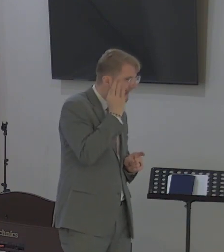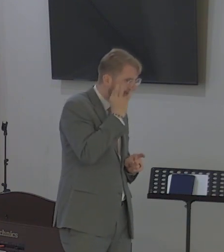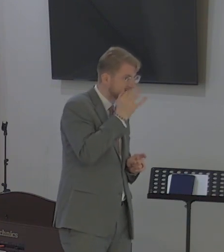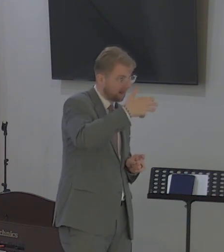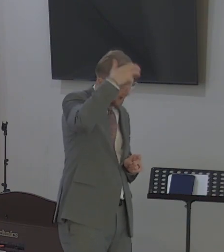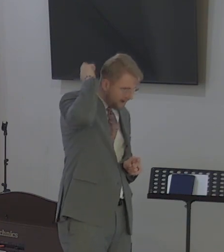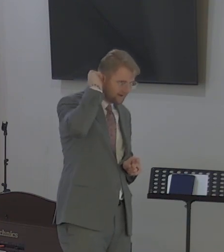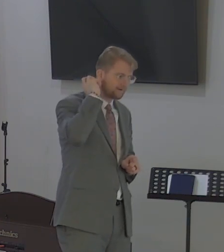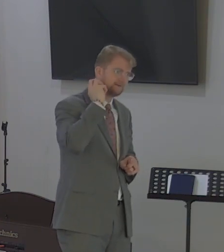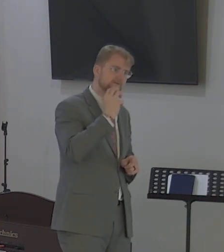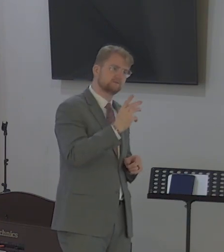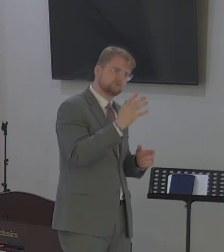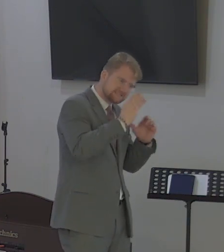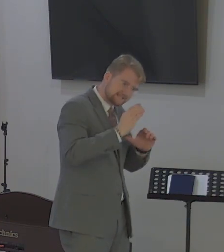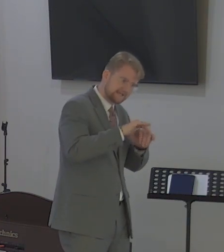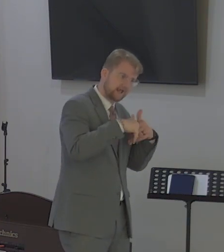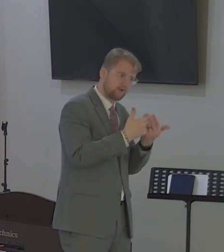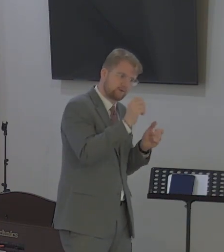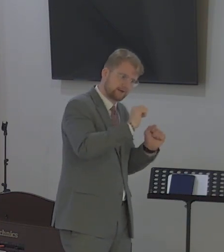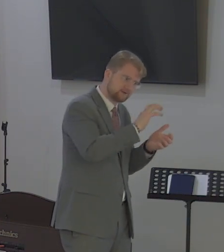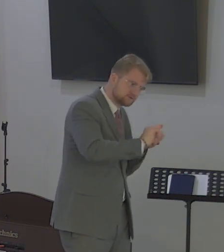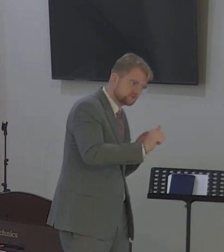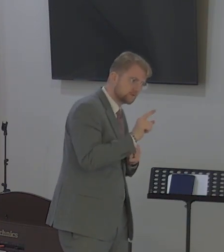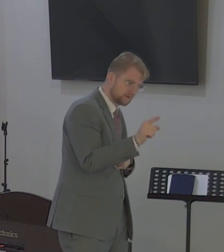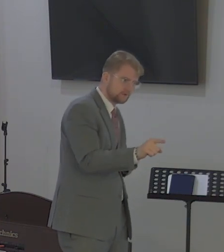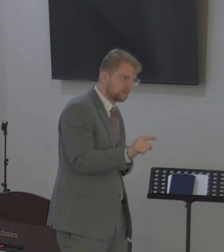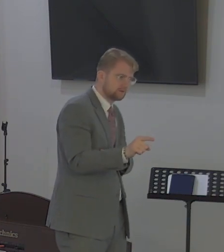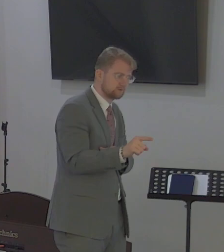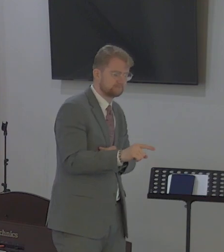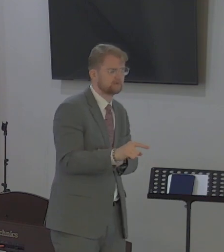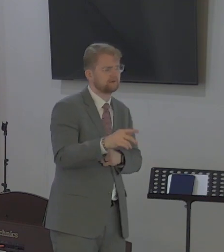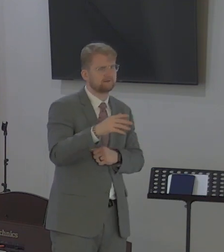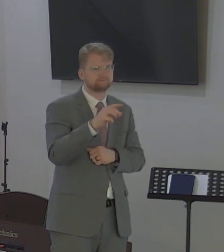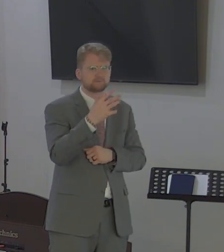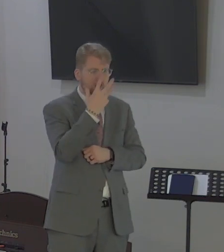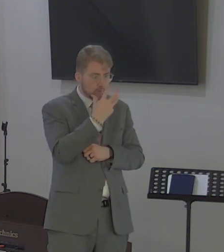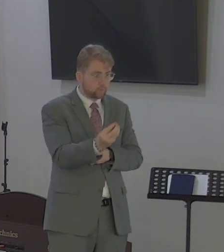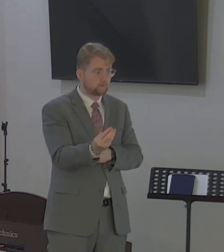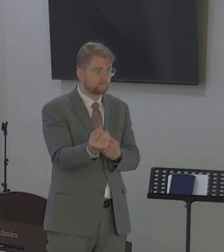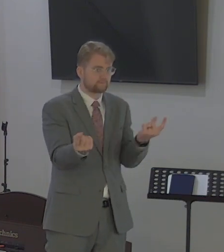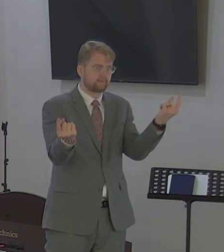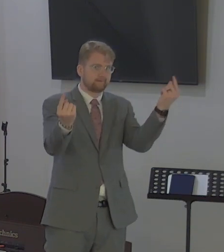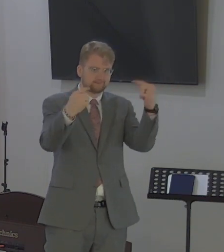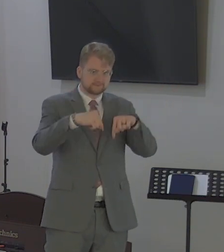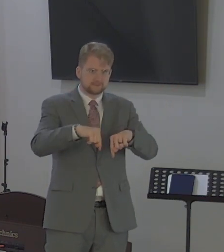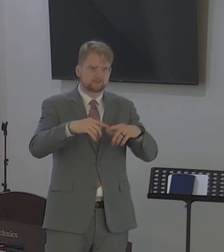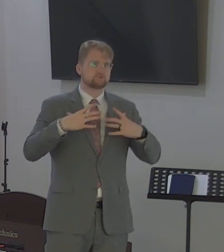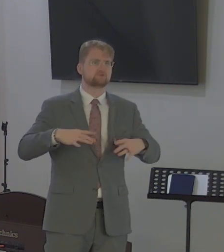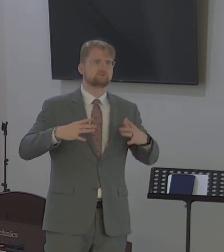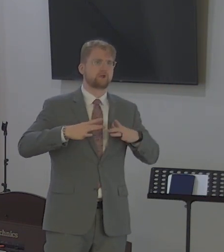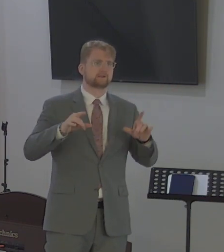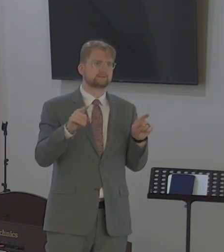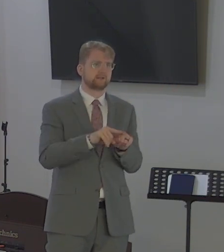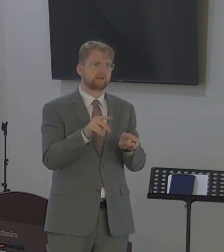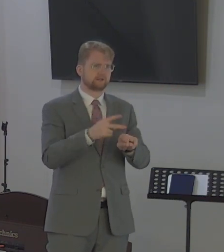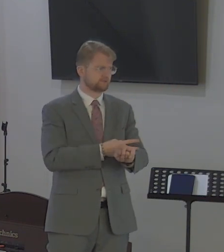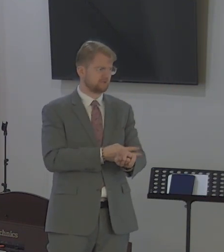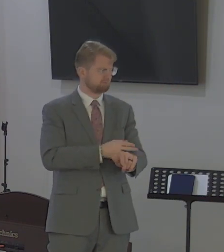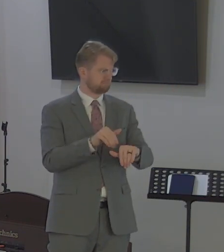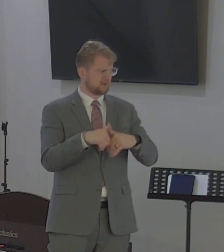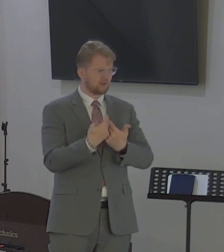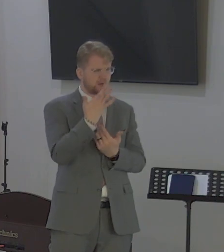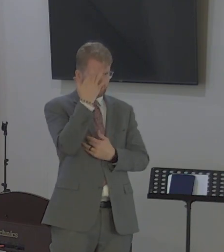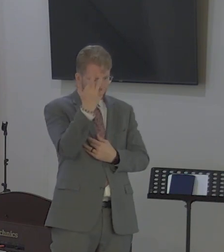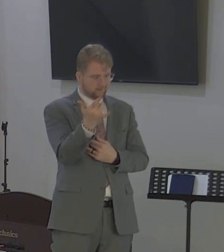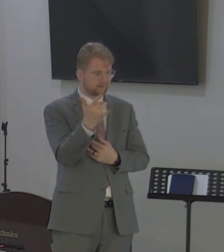may devour you. A wolf comes in dressed in sheep clothing. Why? To befriend you? To help